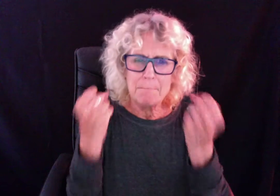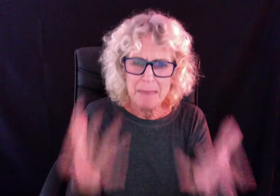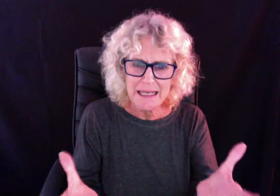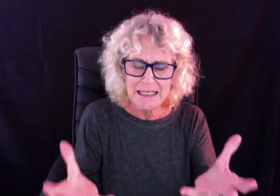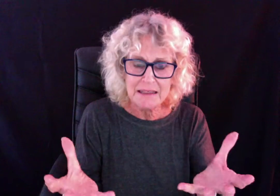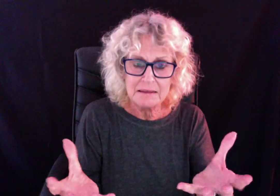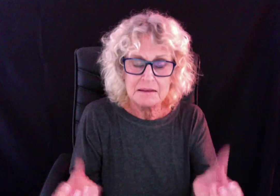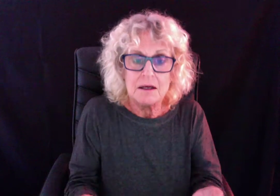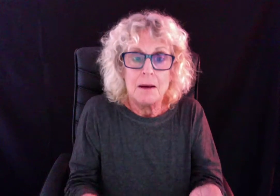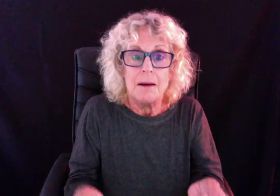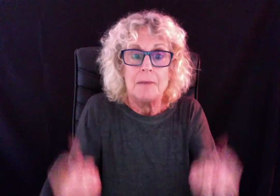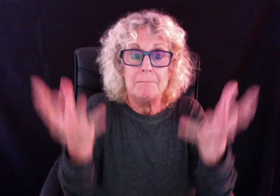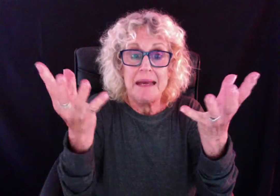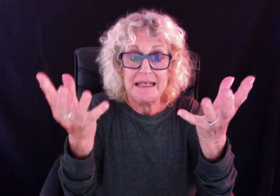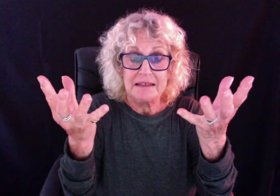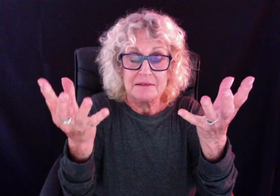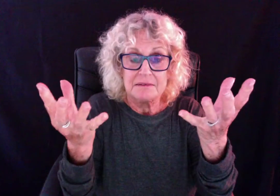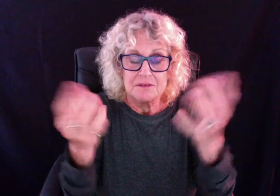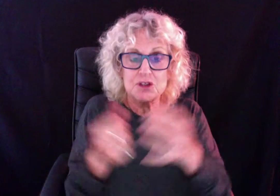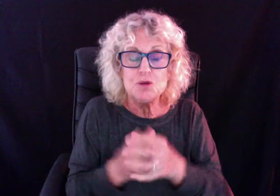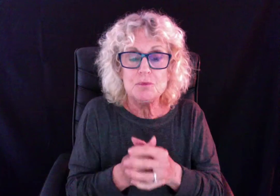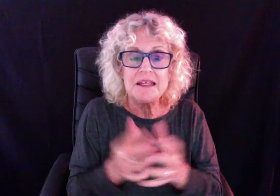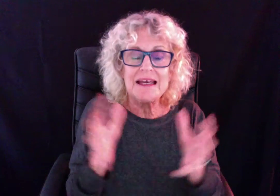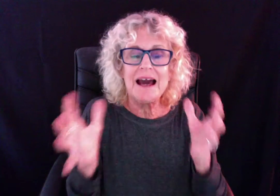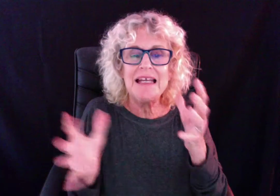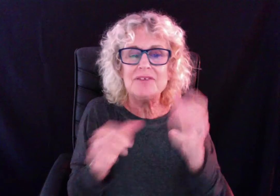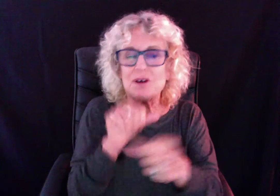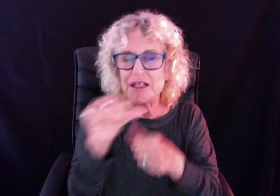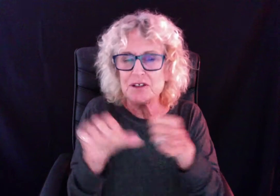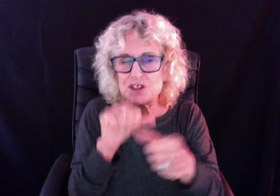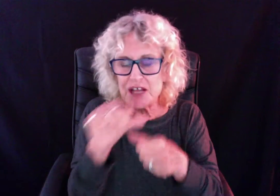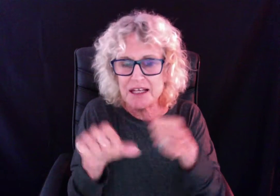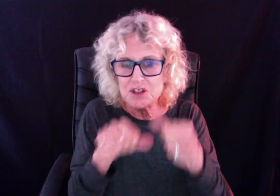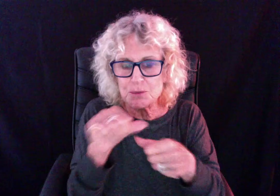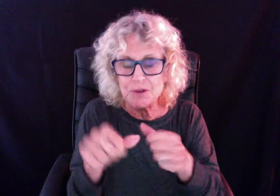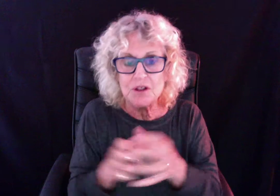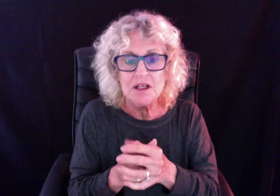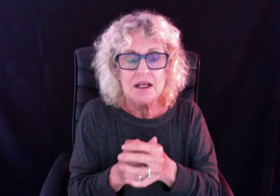Many. So they kind of are interchangeable,